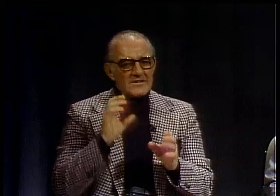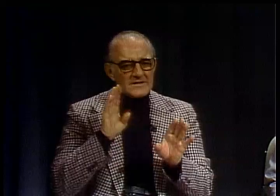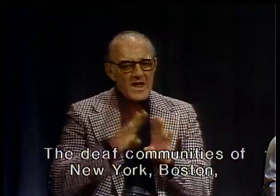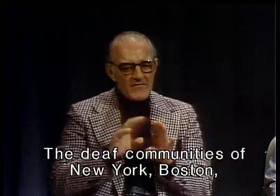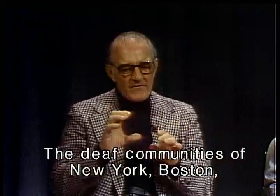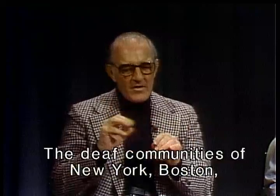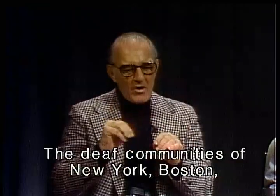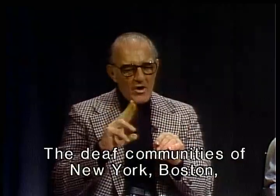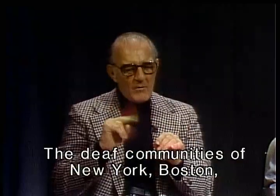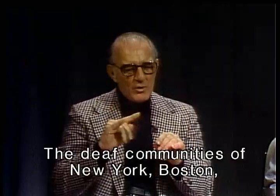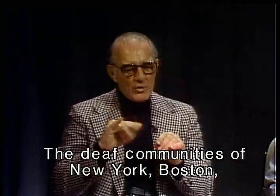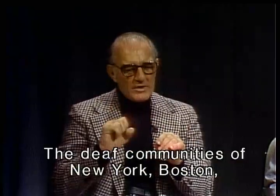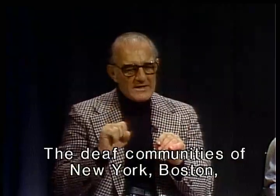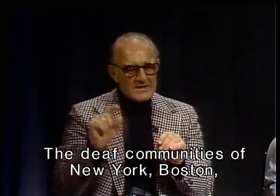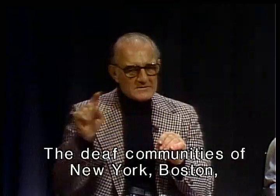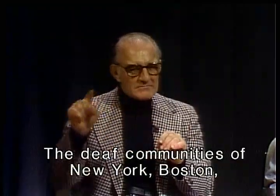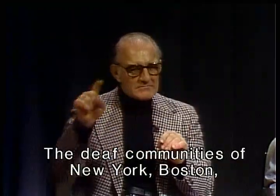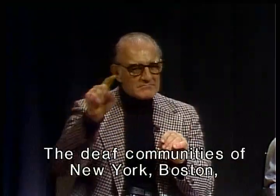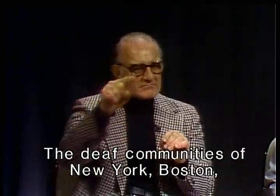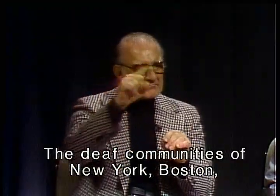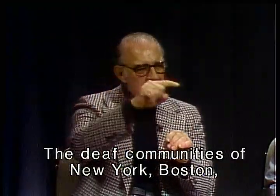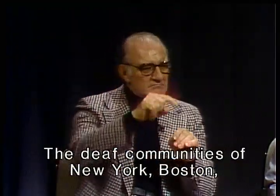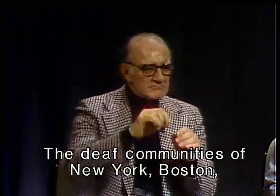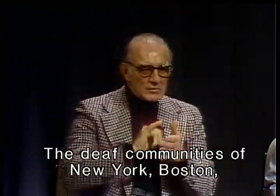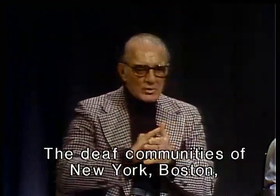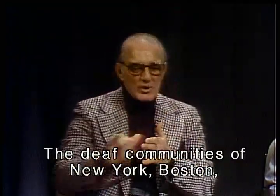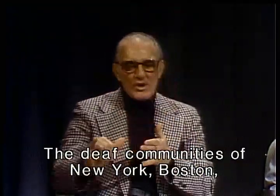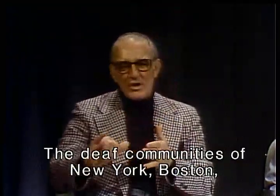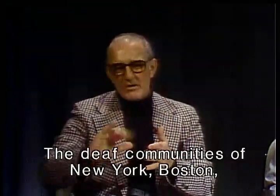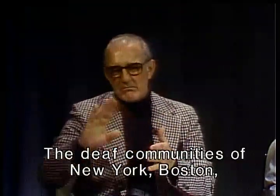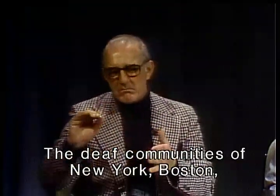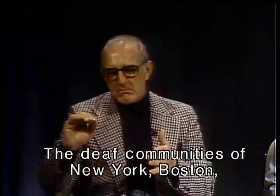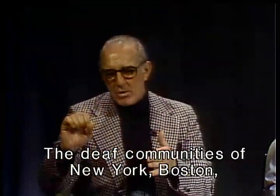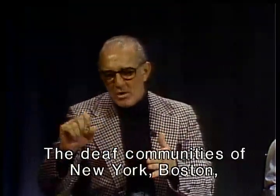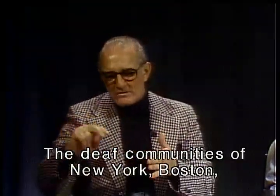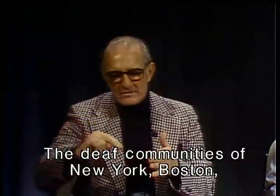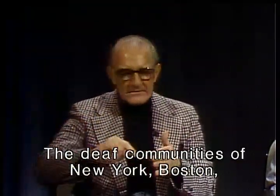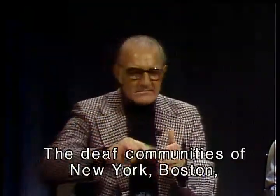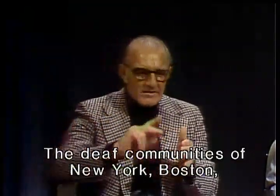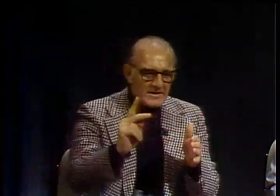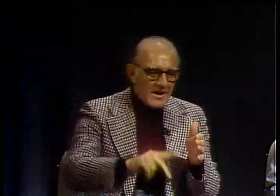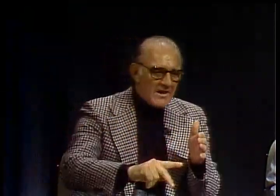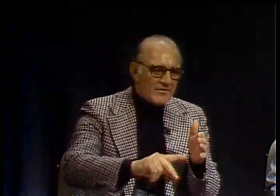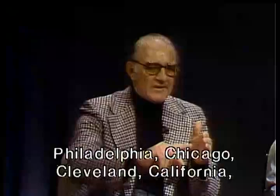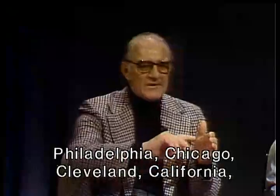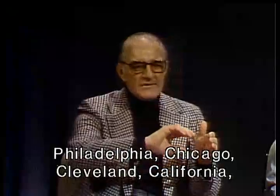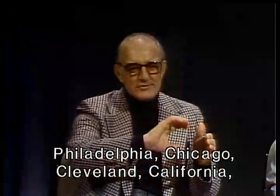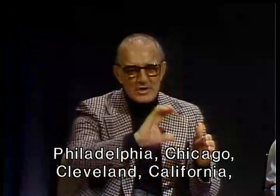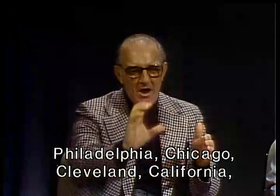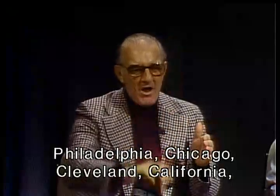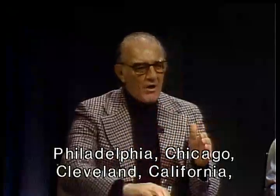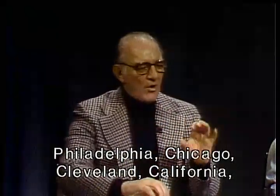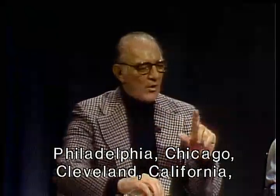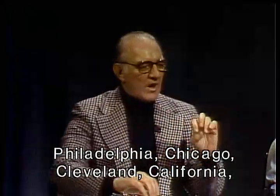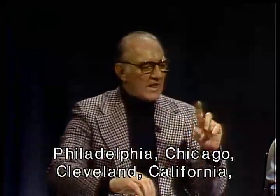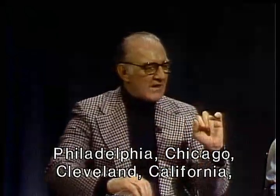deaf communities, New York, Boston, Philadelphia, Chicago,